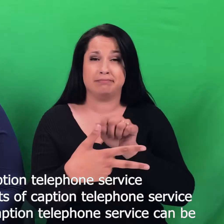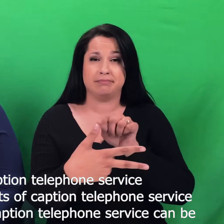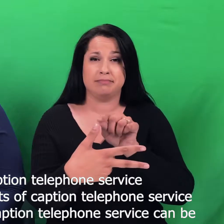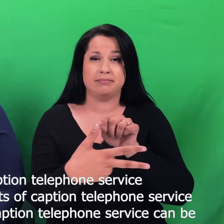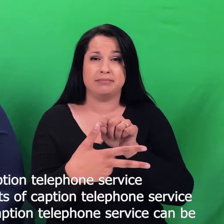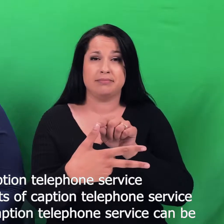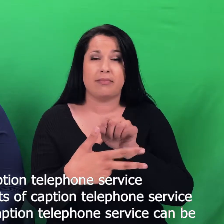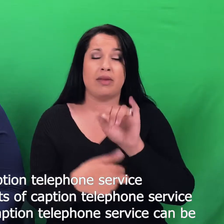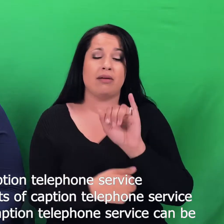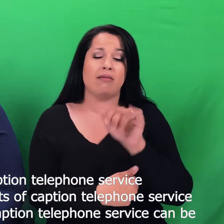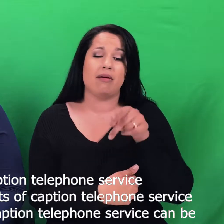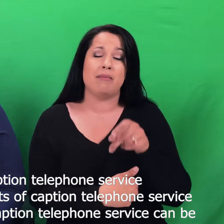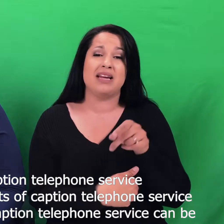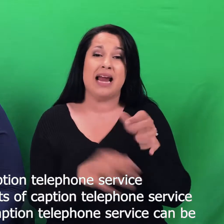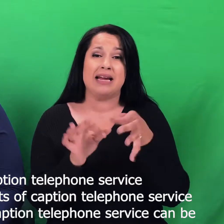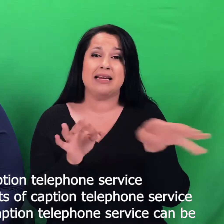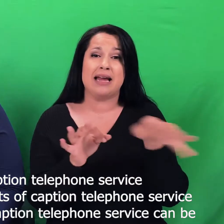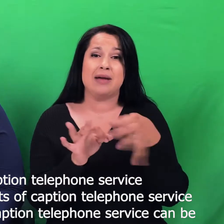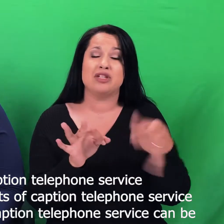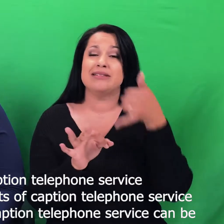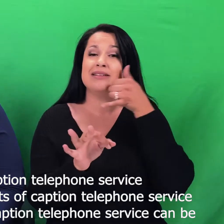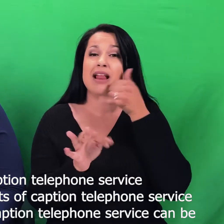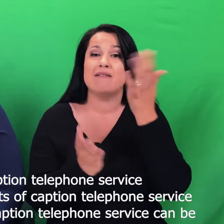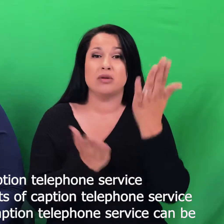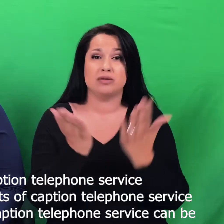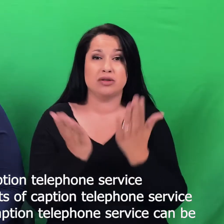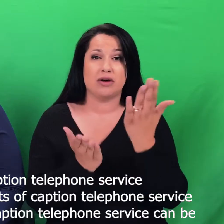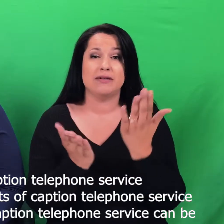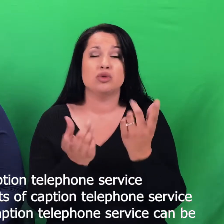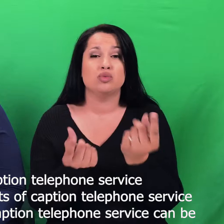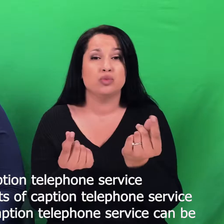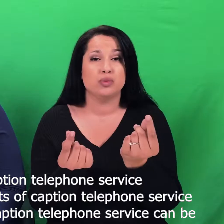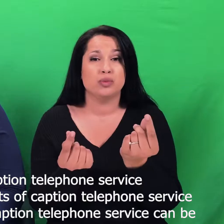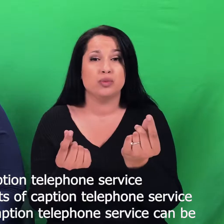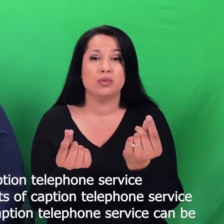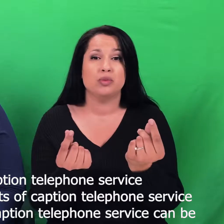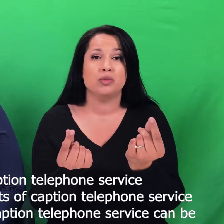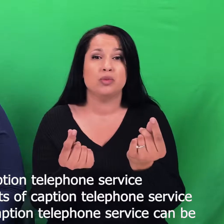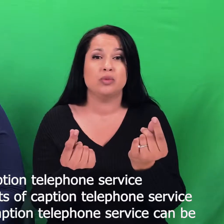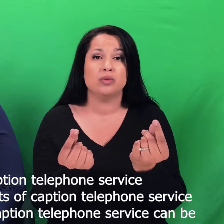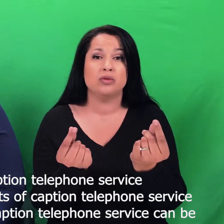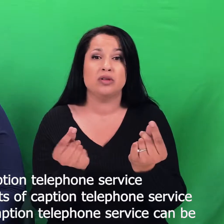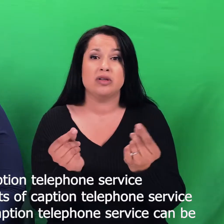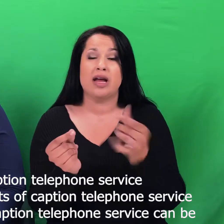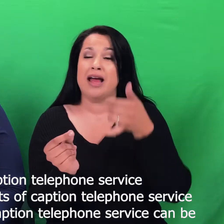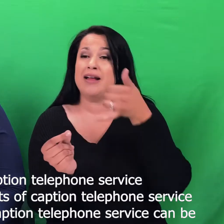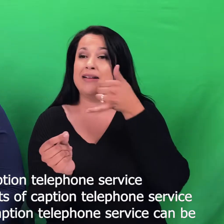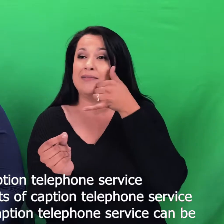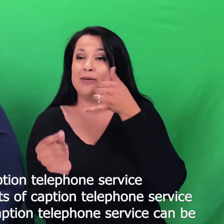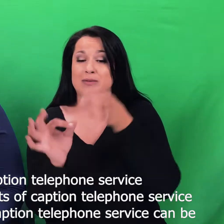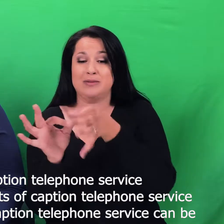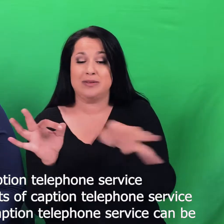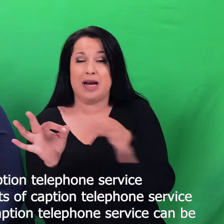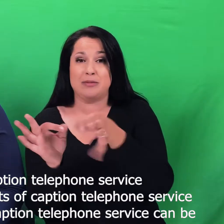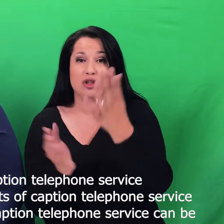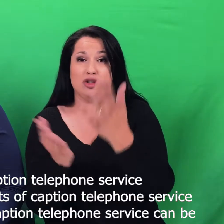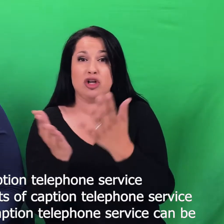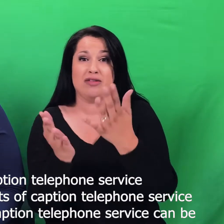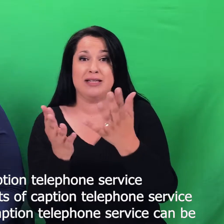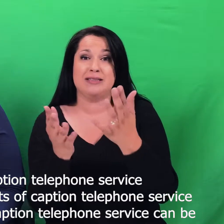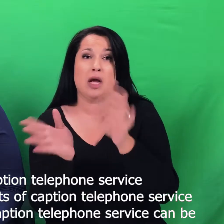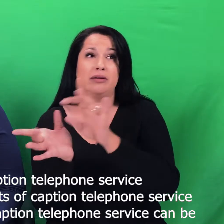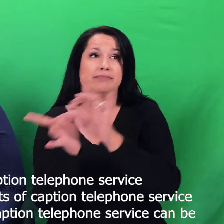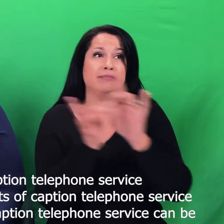IP caption telephone service combines elements of caption telephone service and IP